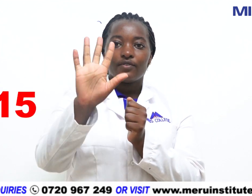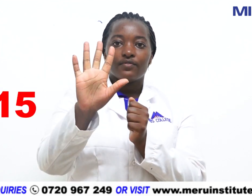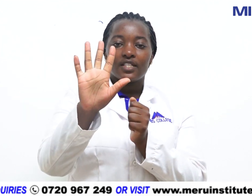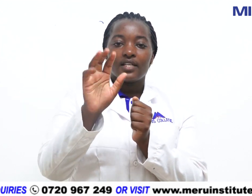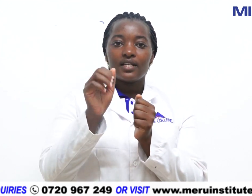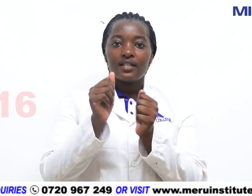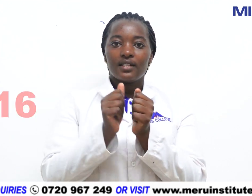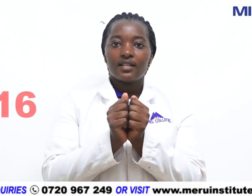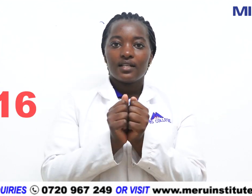15,